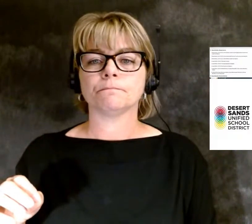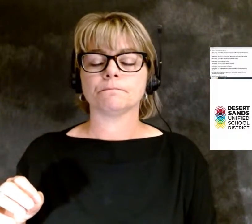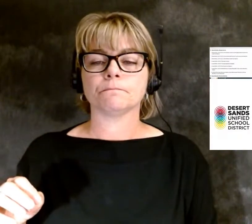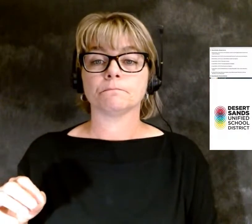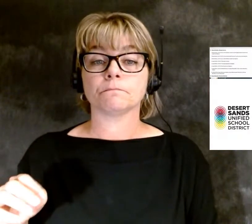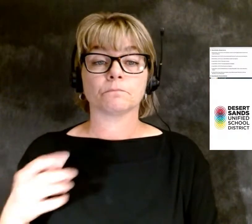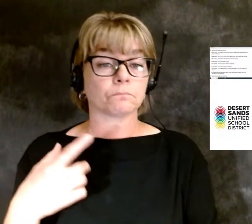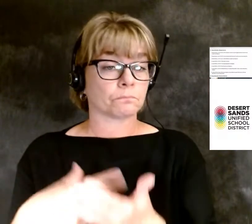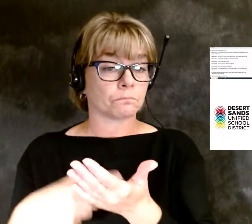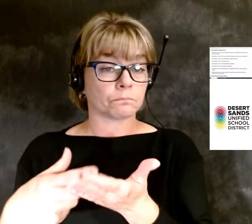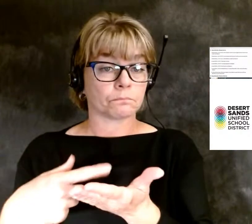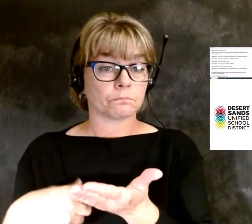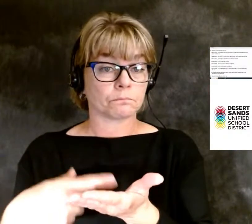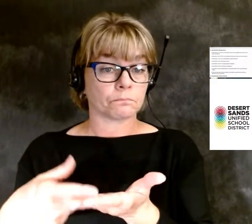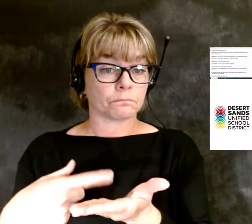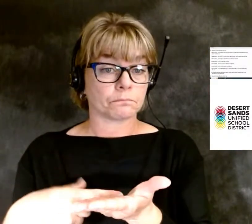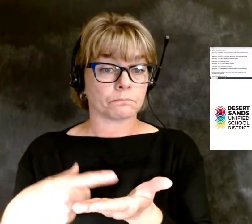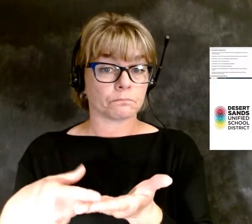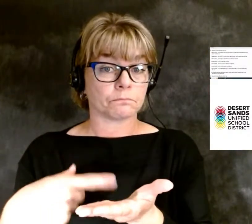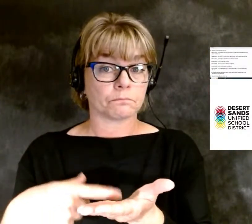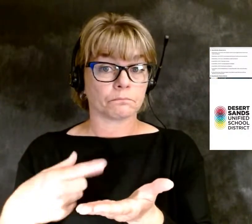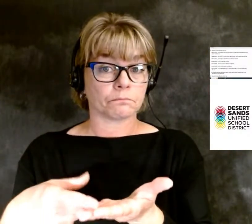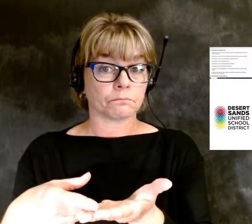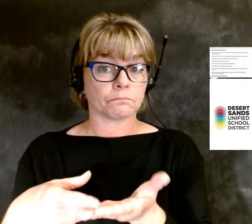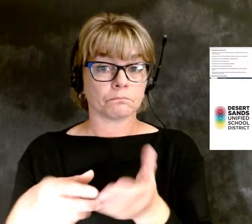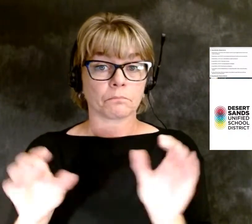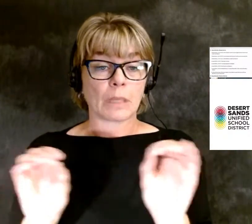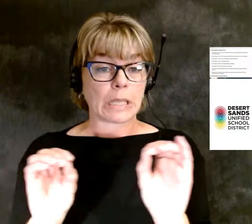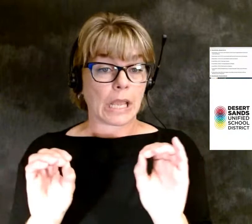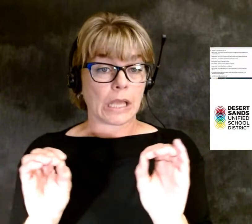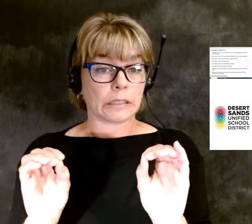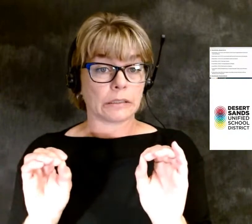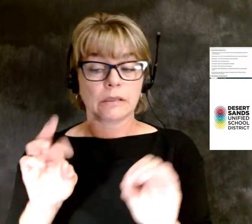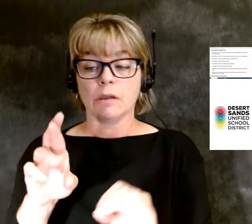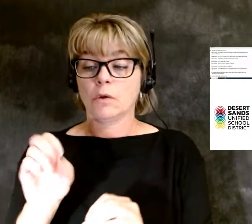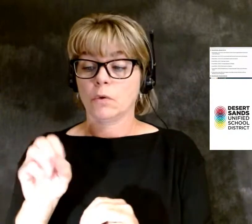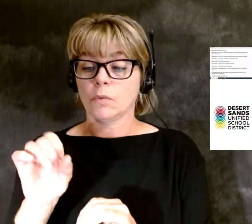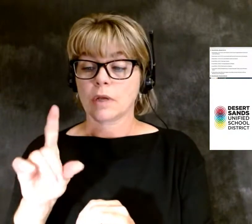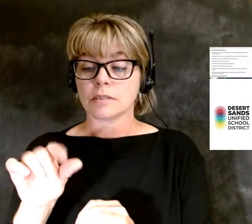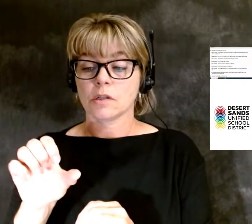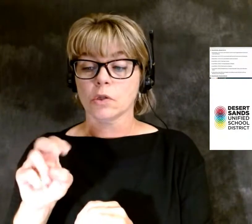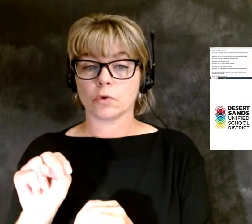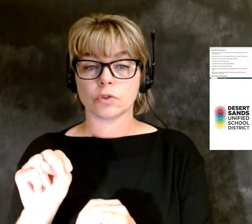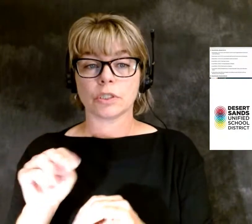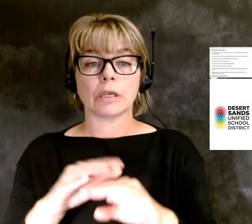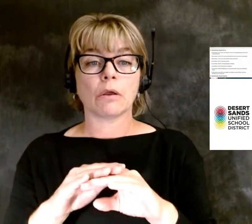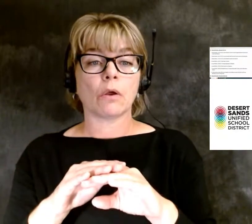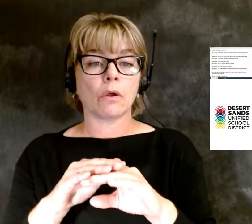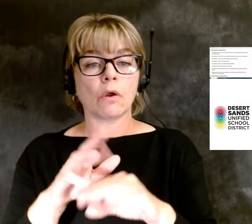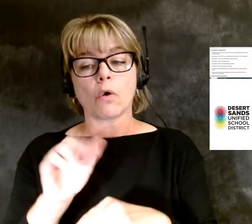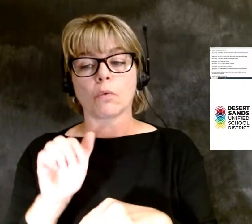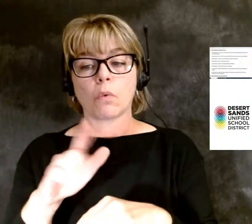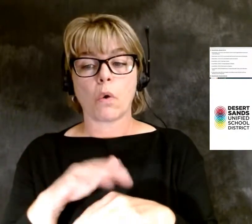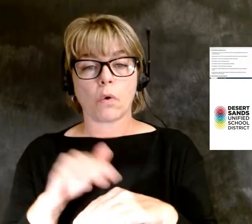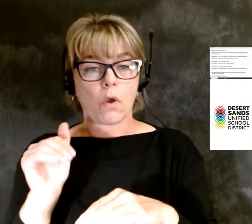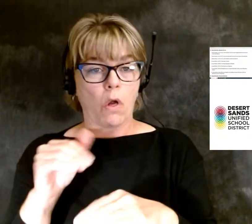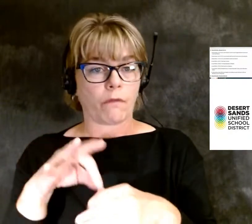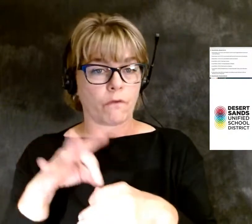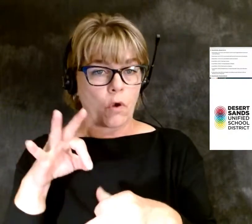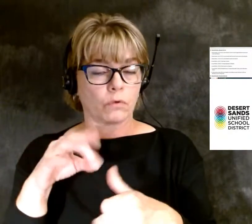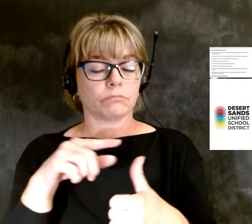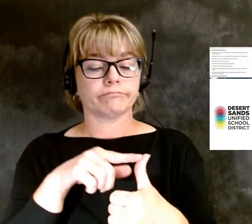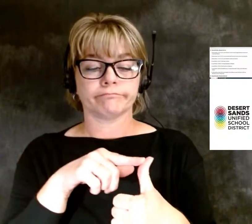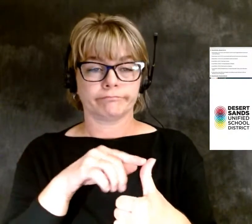Any discussion? Hearing none, since this is a resolution, there'll be a roll call vote. Mr. Duran? Aye. Dr.